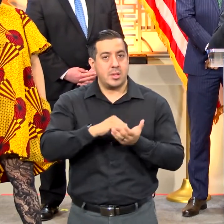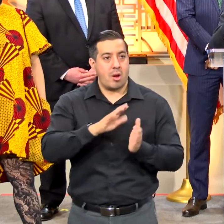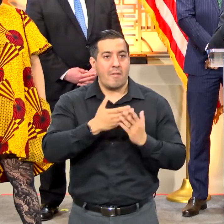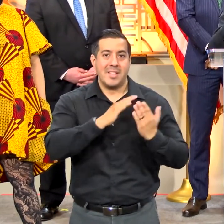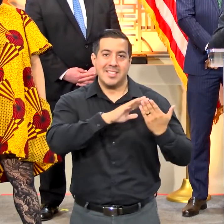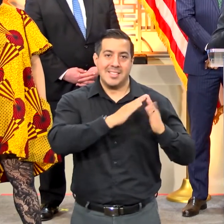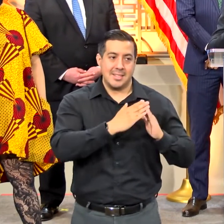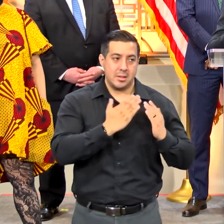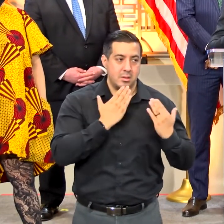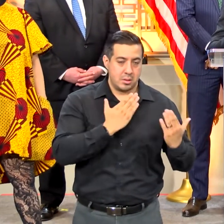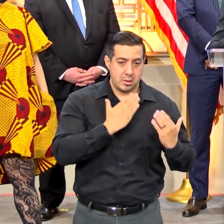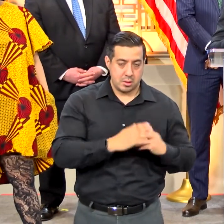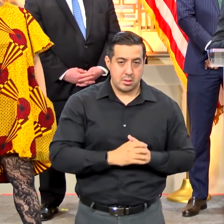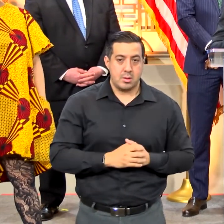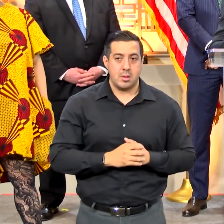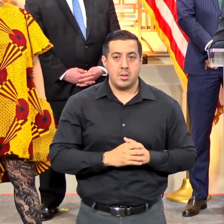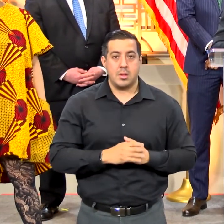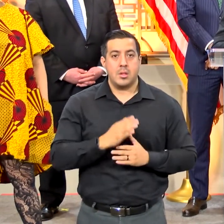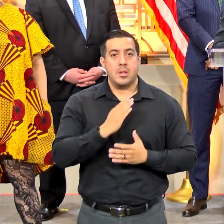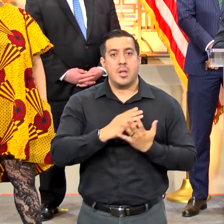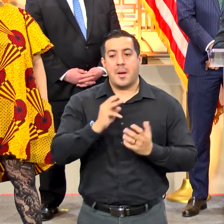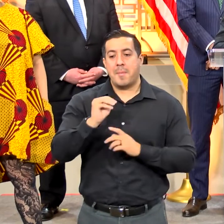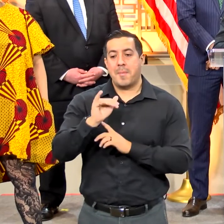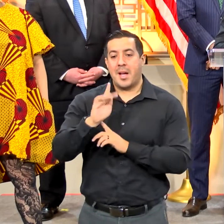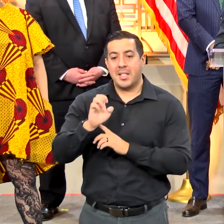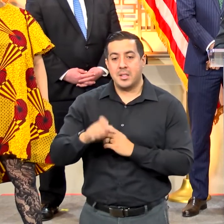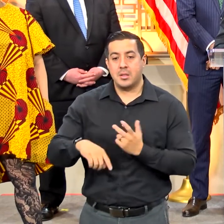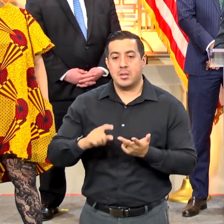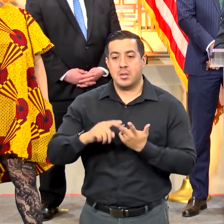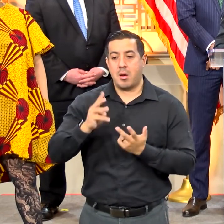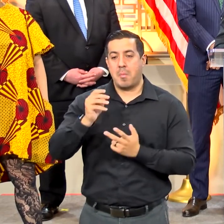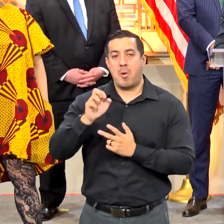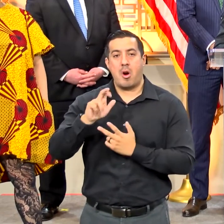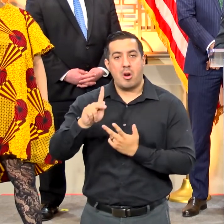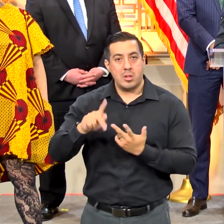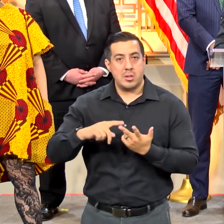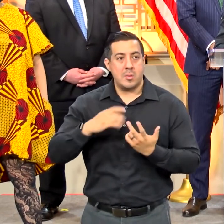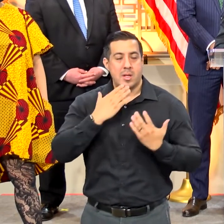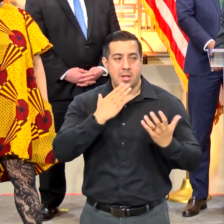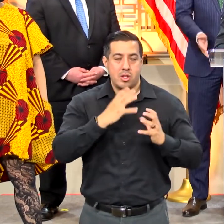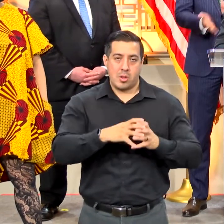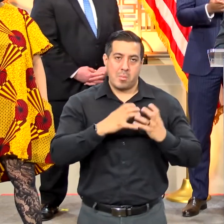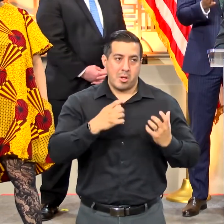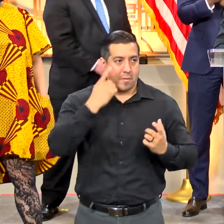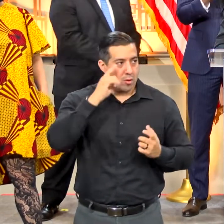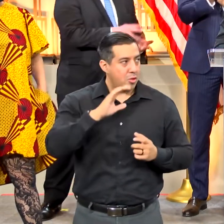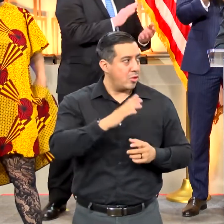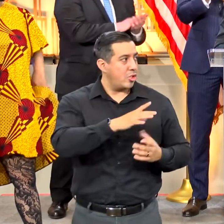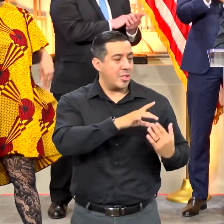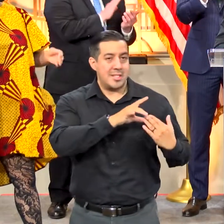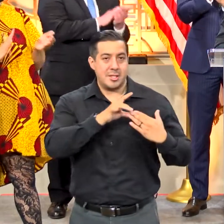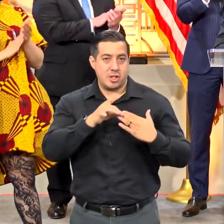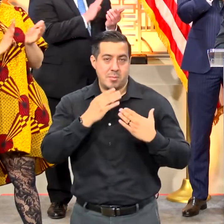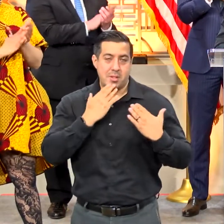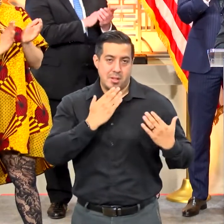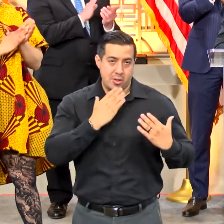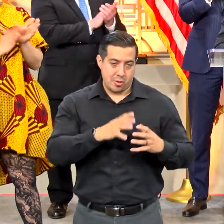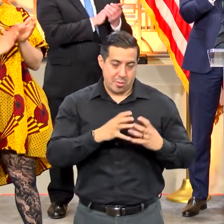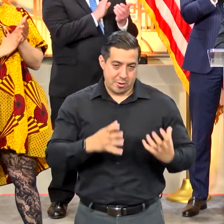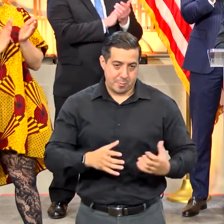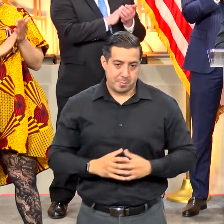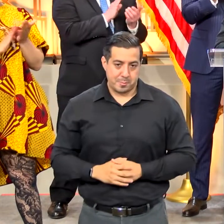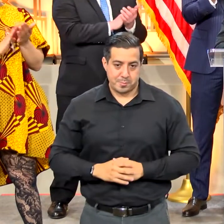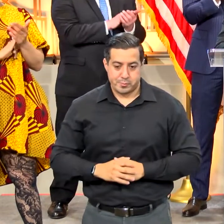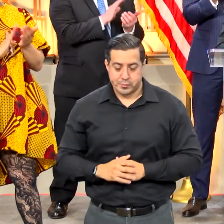city side people like Mark Eichenbaum. Mark, thank you so very much for your leadership. Really appreciate it.